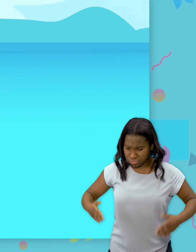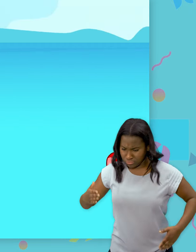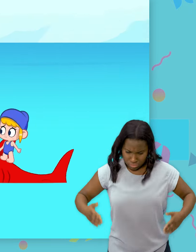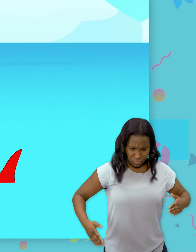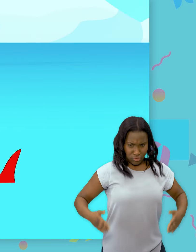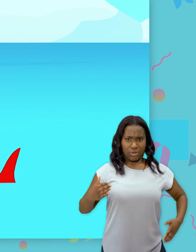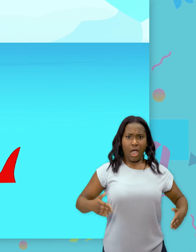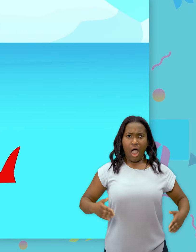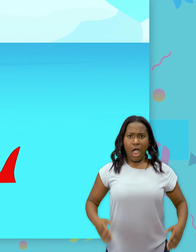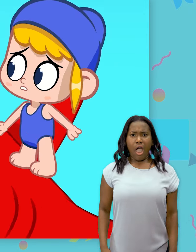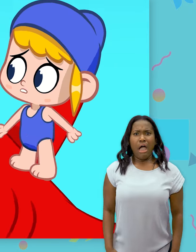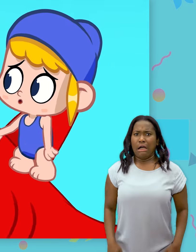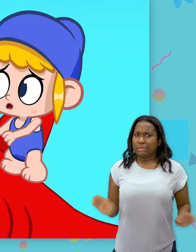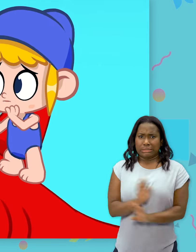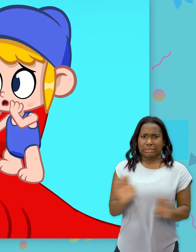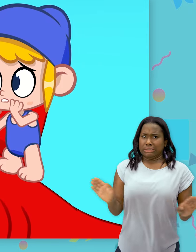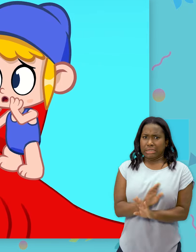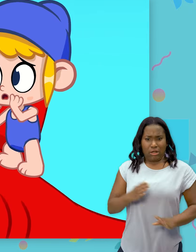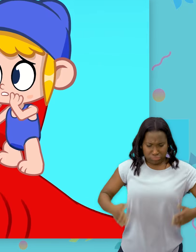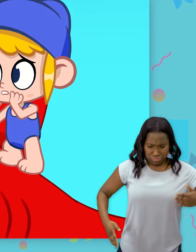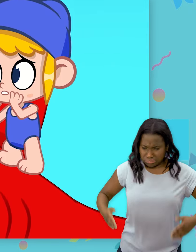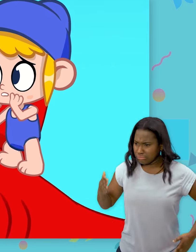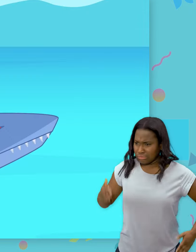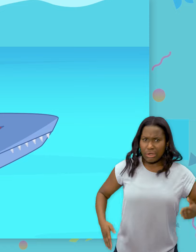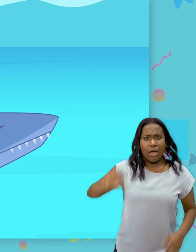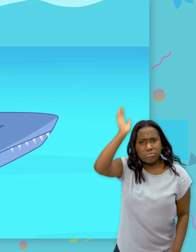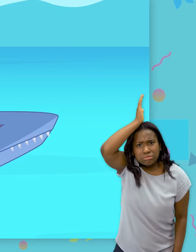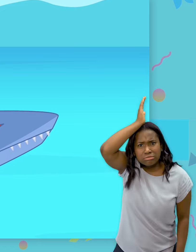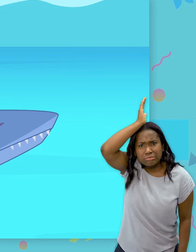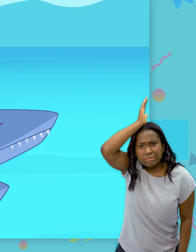Robots! Oh no, robot sharks!